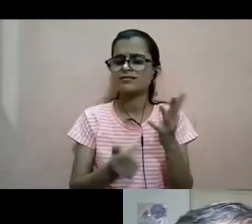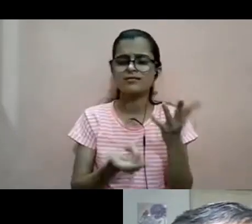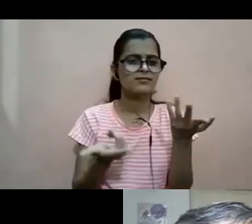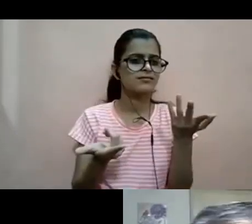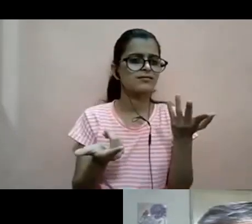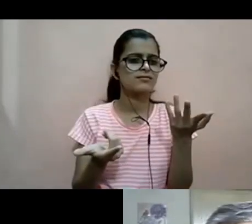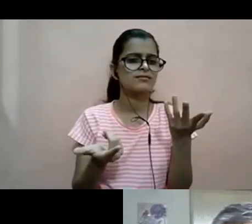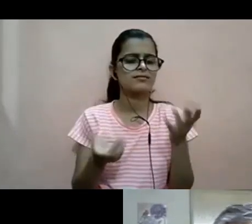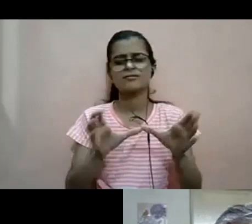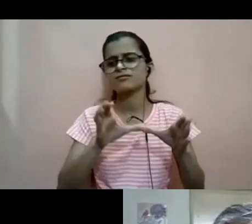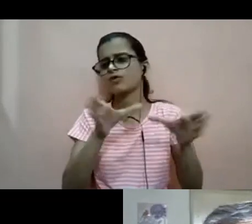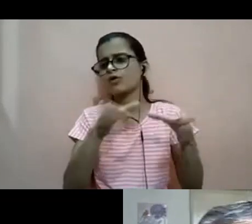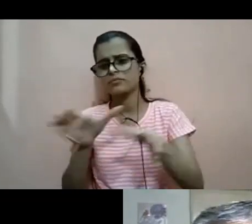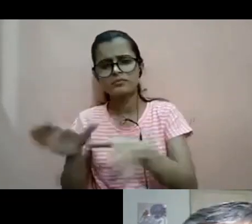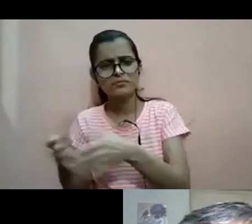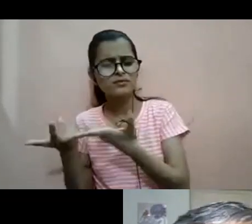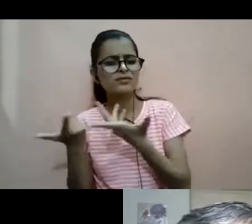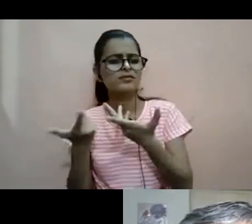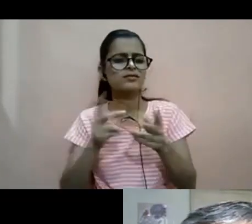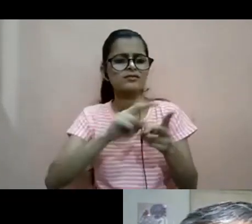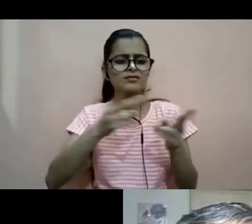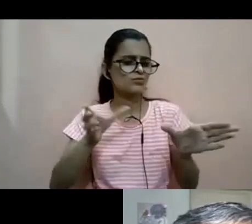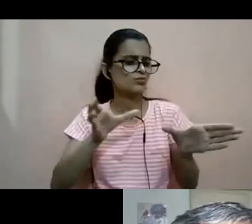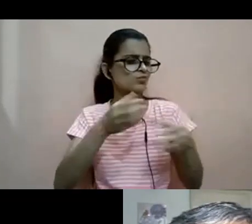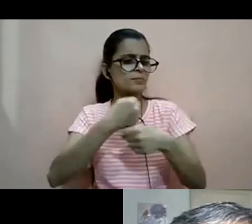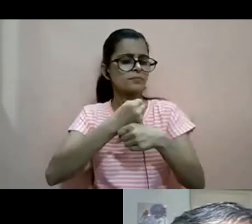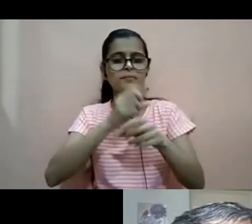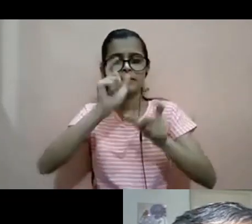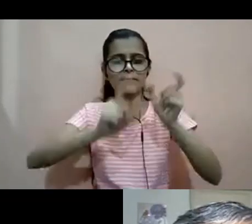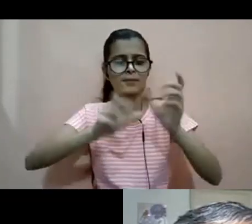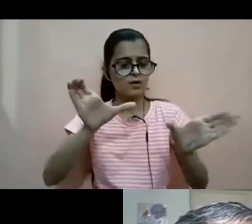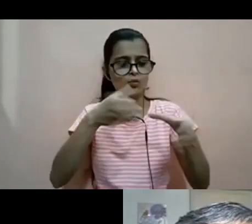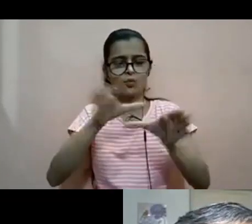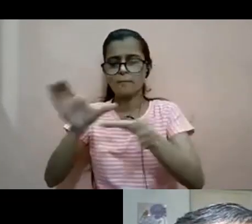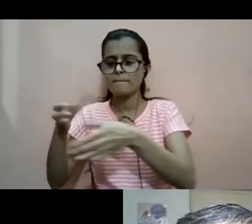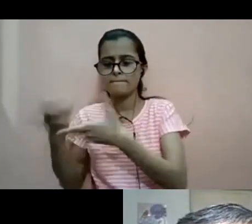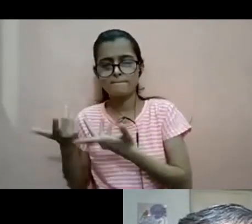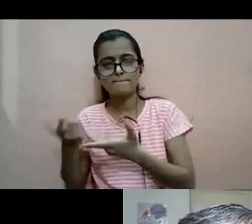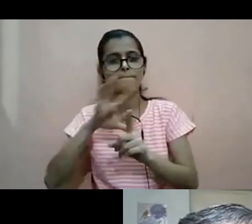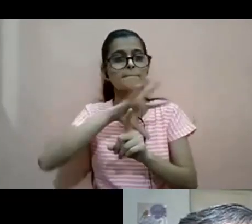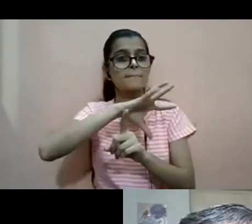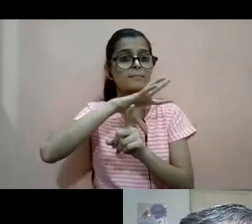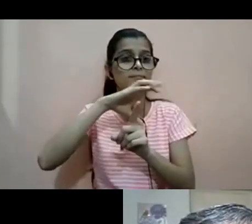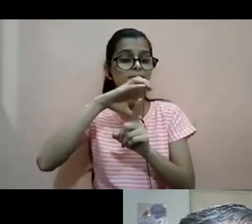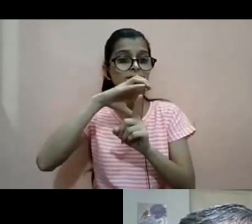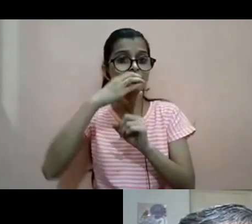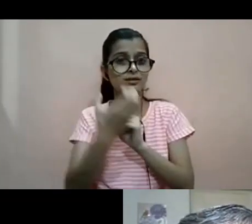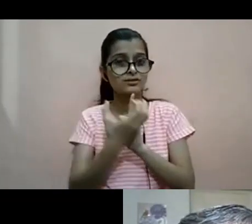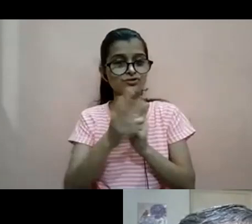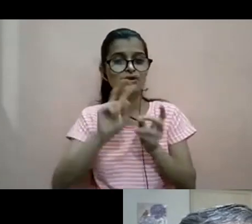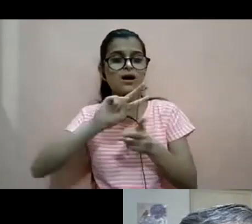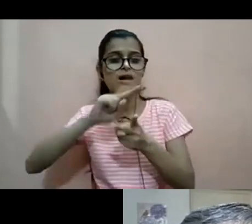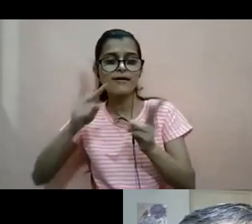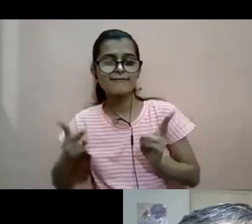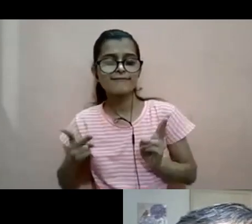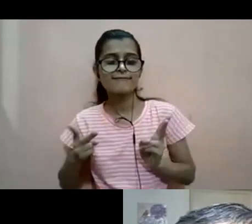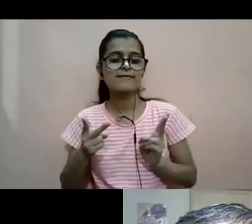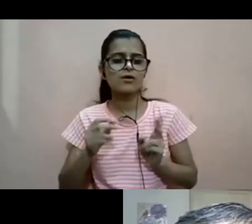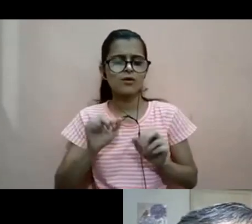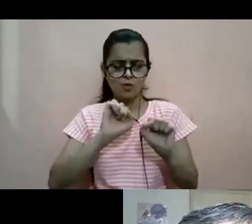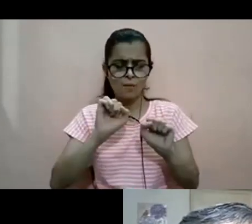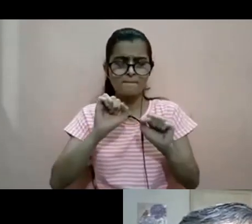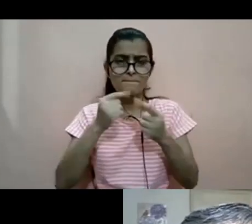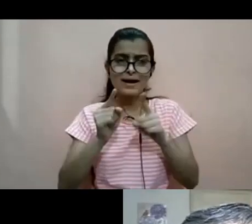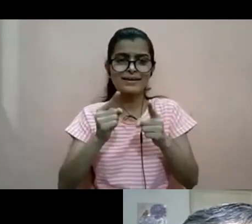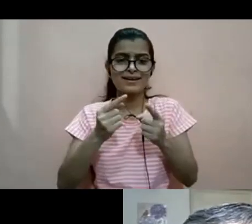different communities, to different groups of people. So what does it mean to desire?